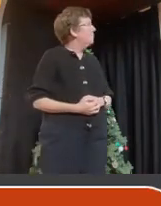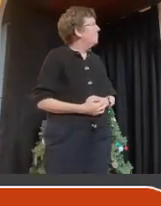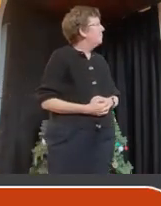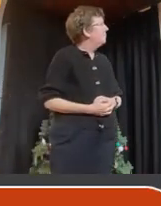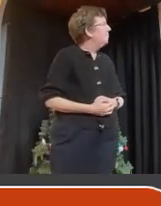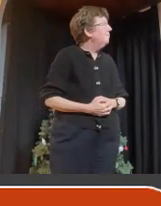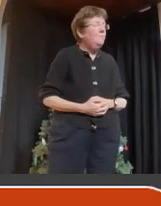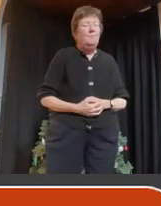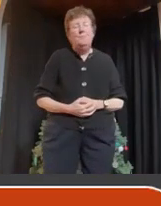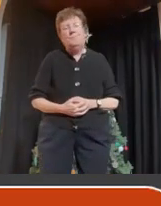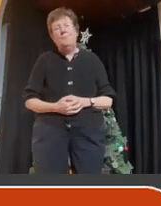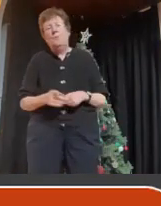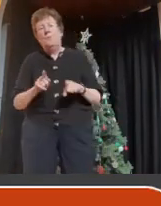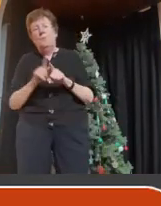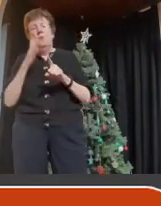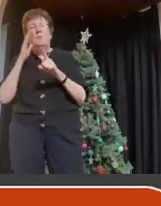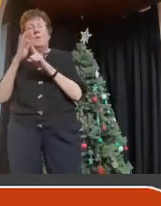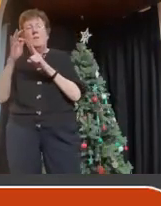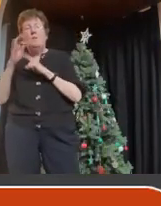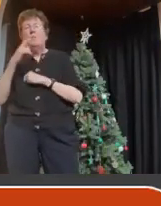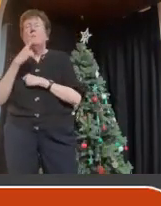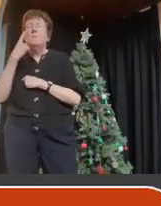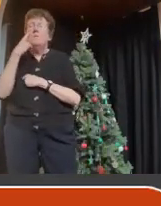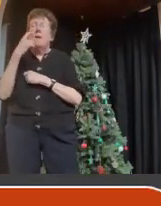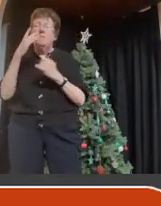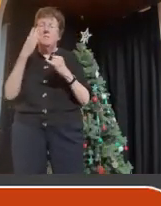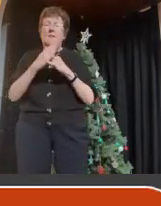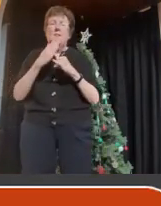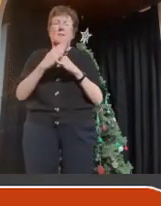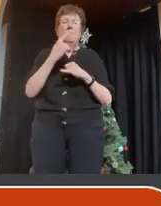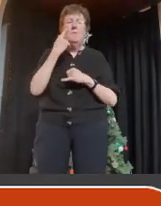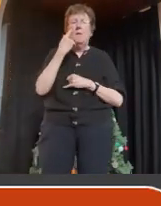in the younger and the early years, there is support.